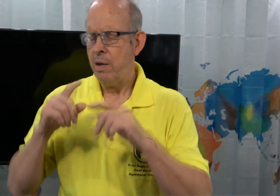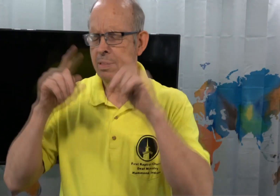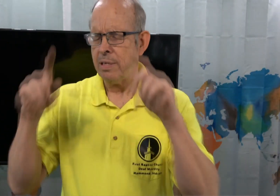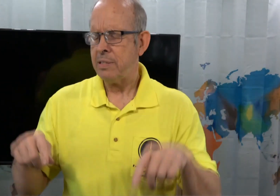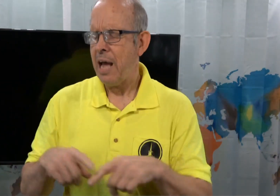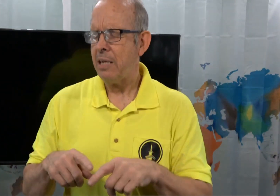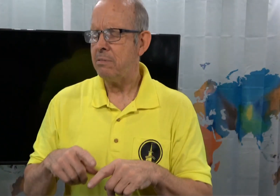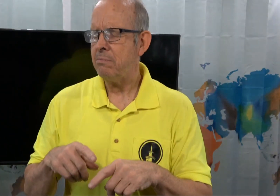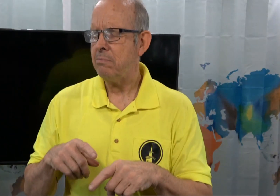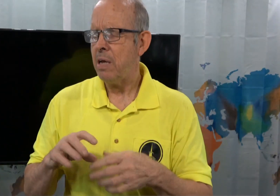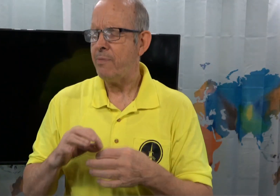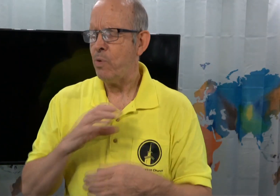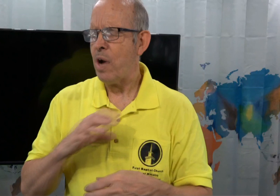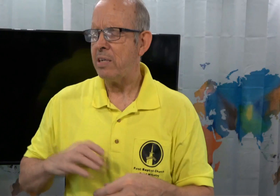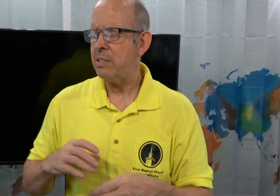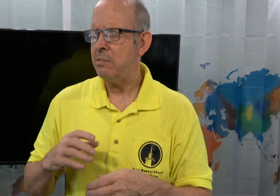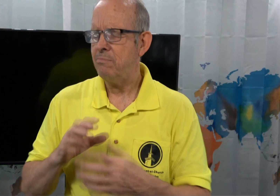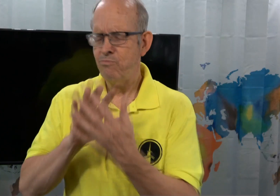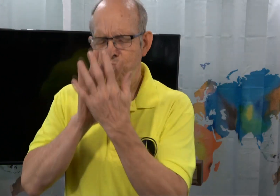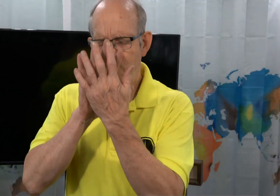The sign of Christ.